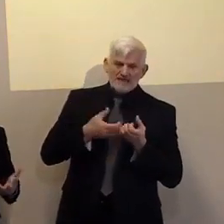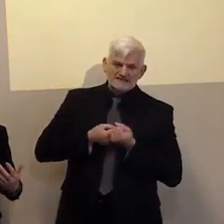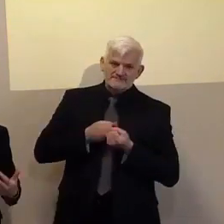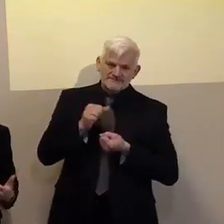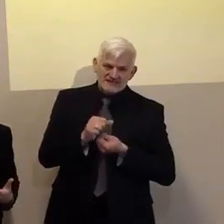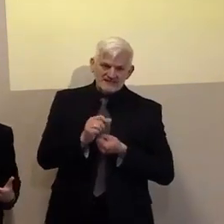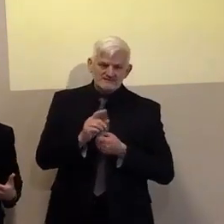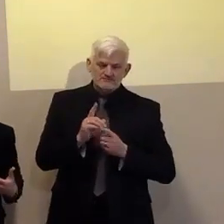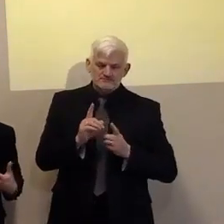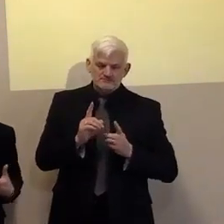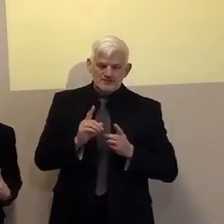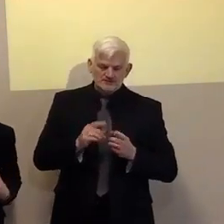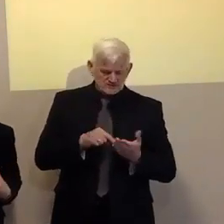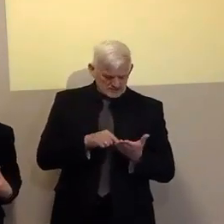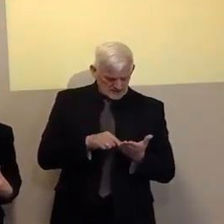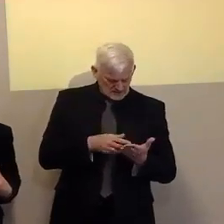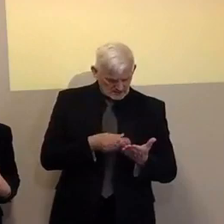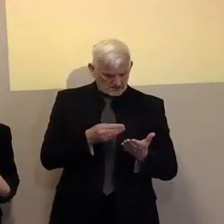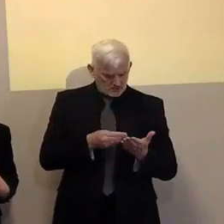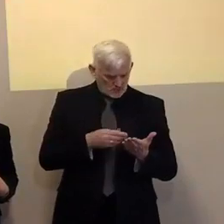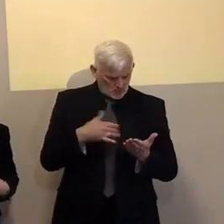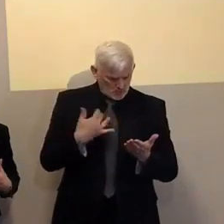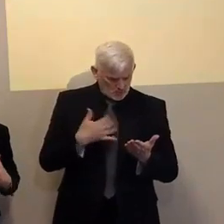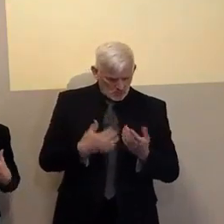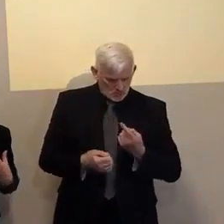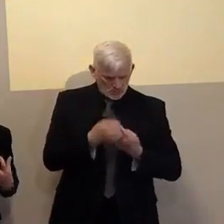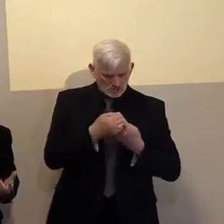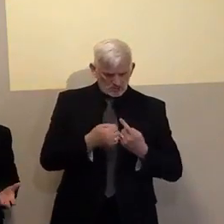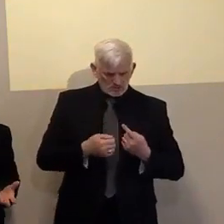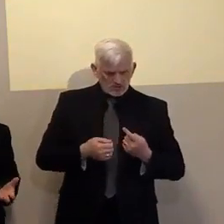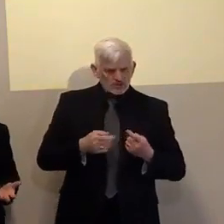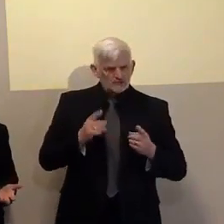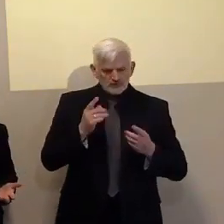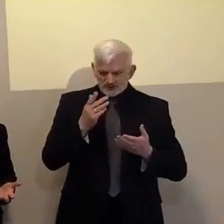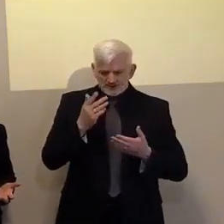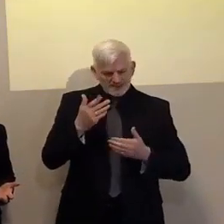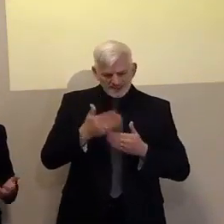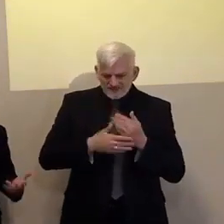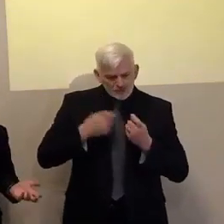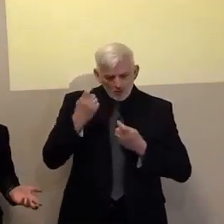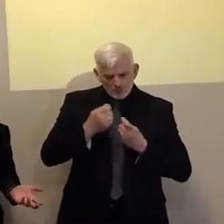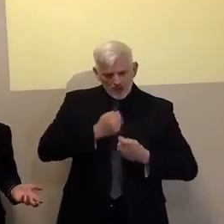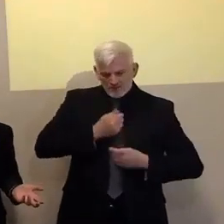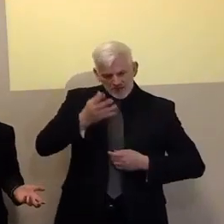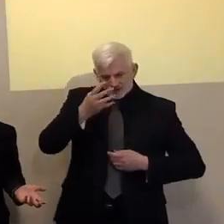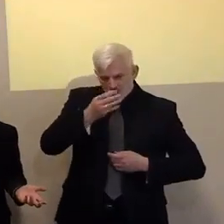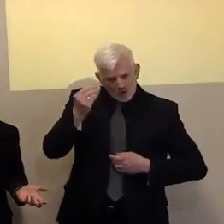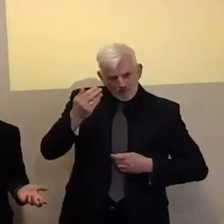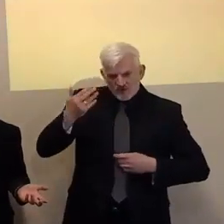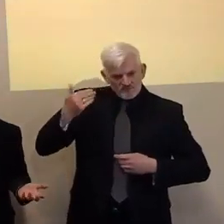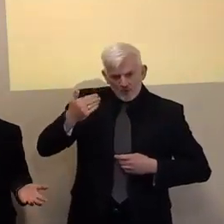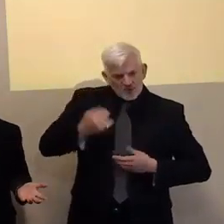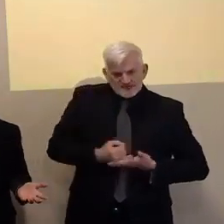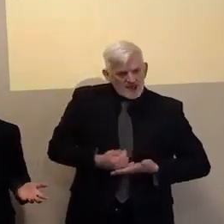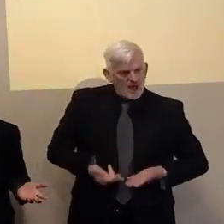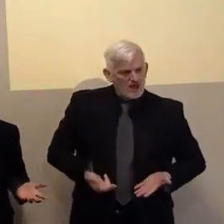accept it because I never thought about my soul deeply as a sinner. Repent to